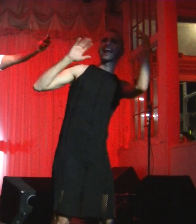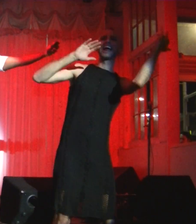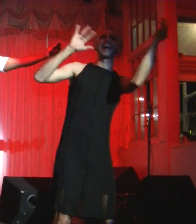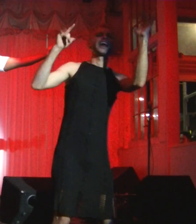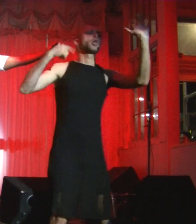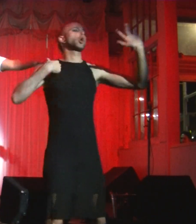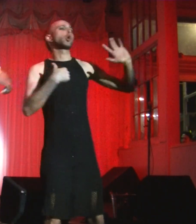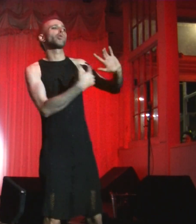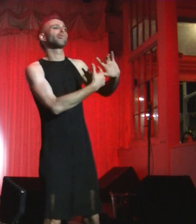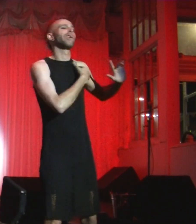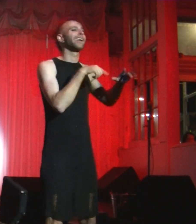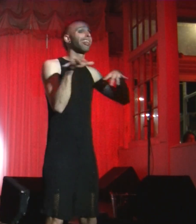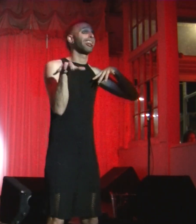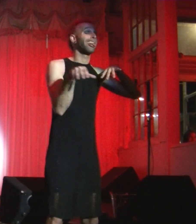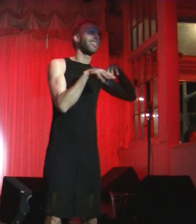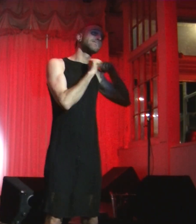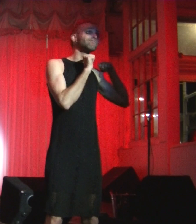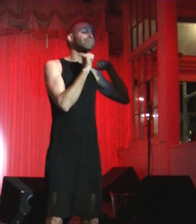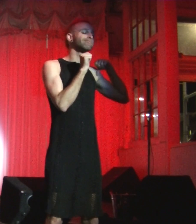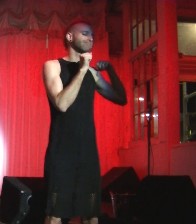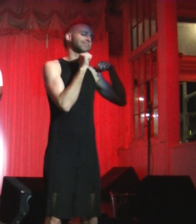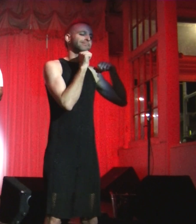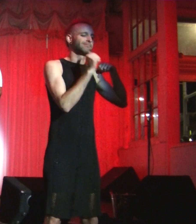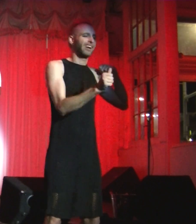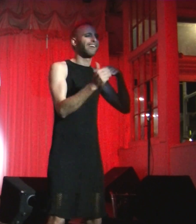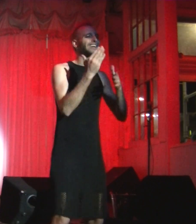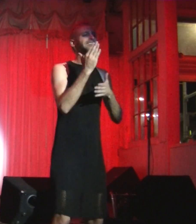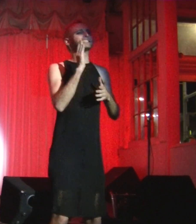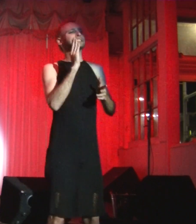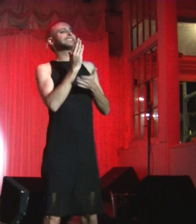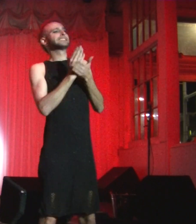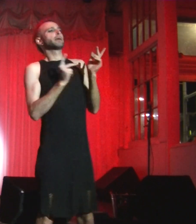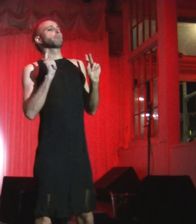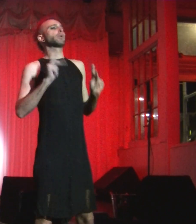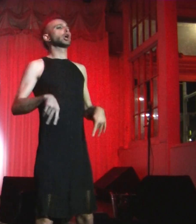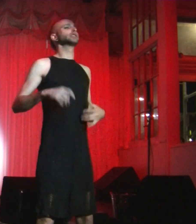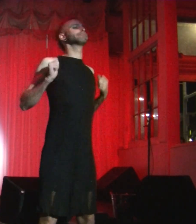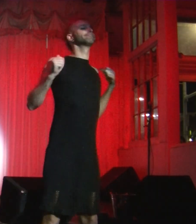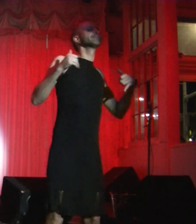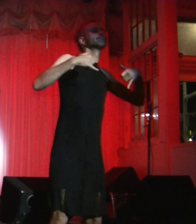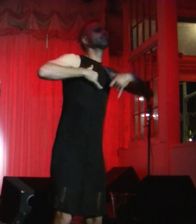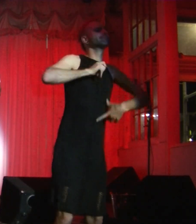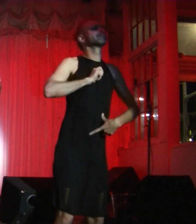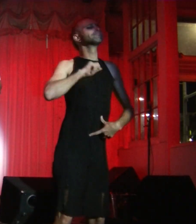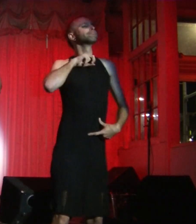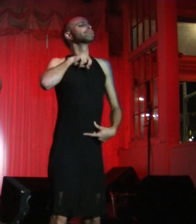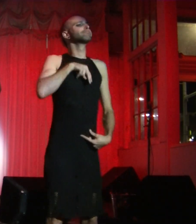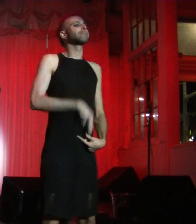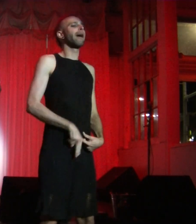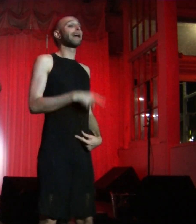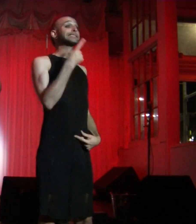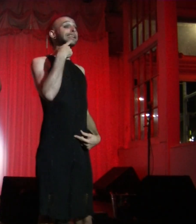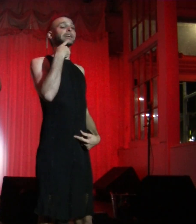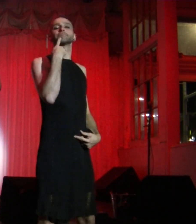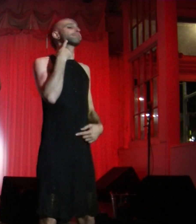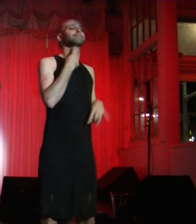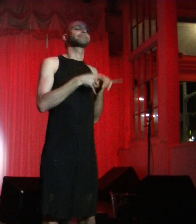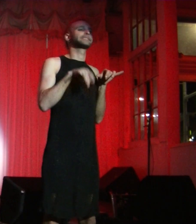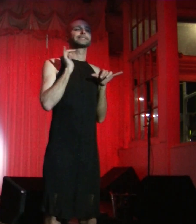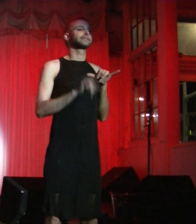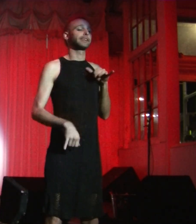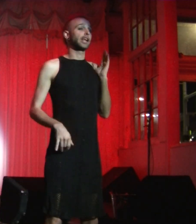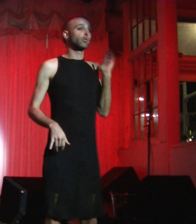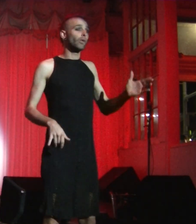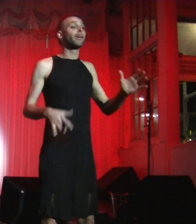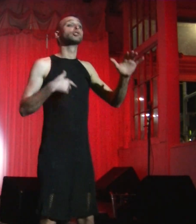not leaving no matter what some weirdo in a suit says. Amen. So I